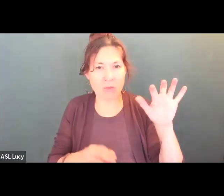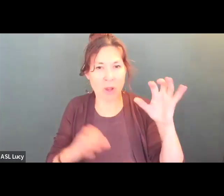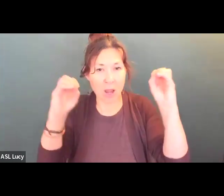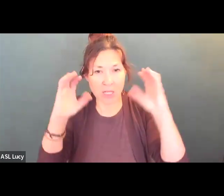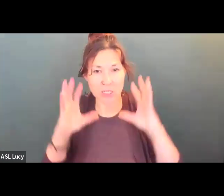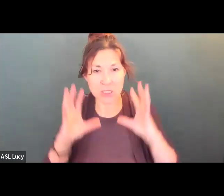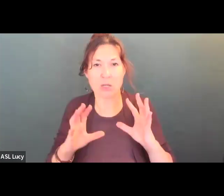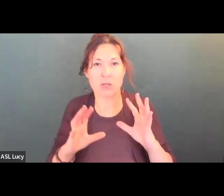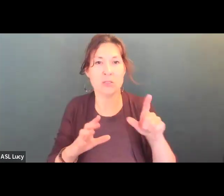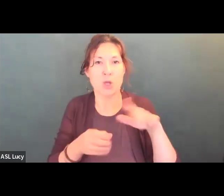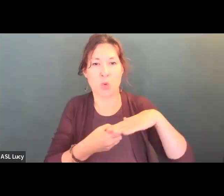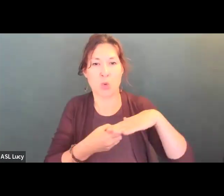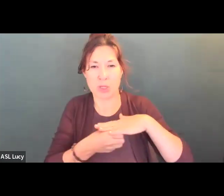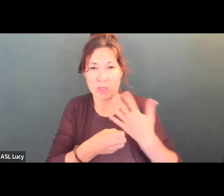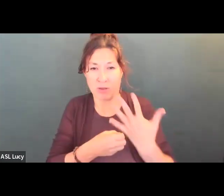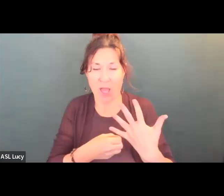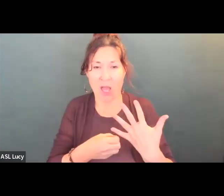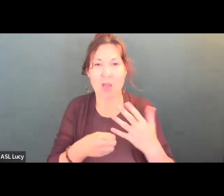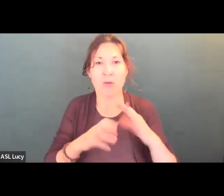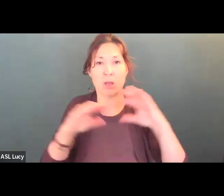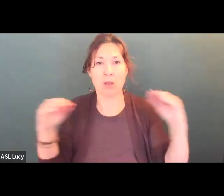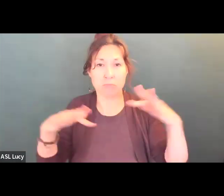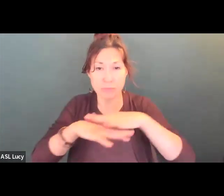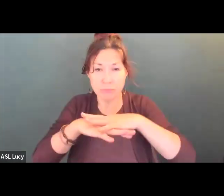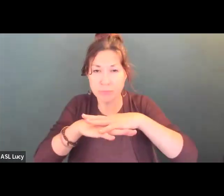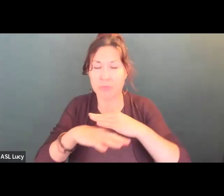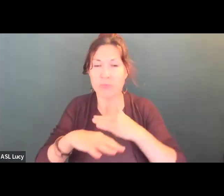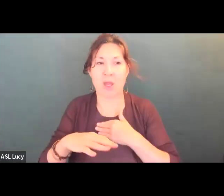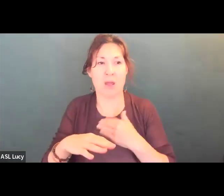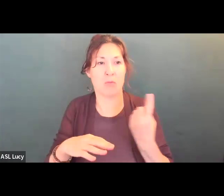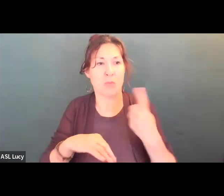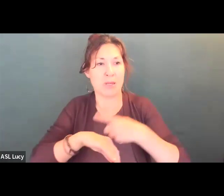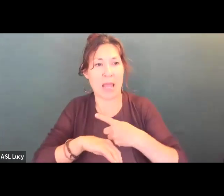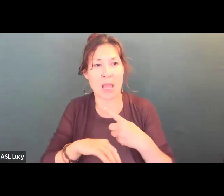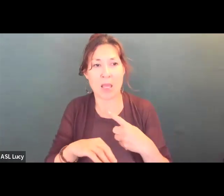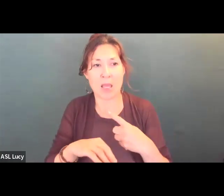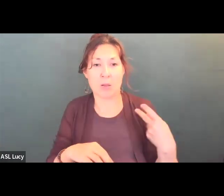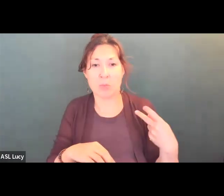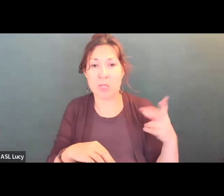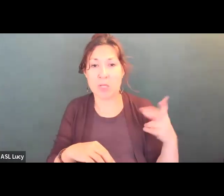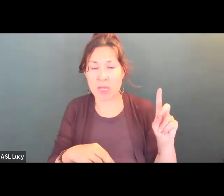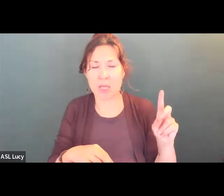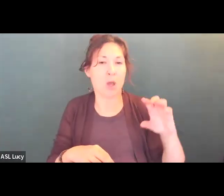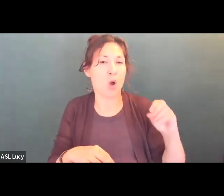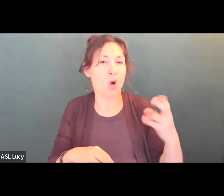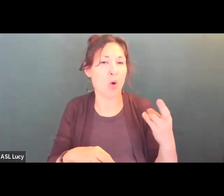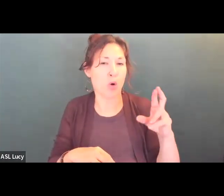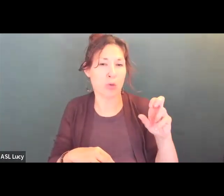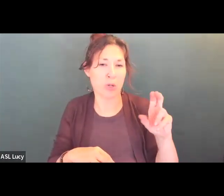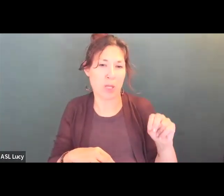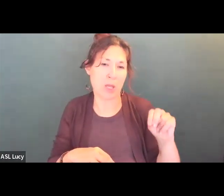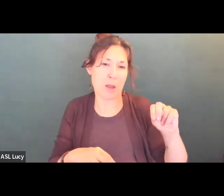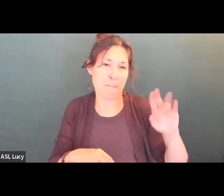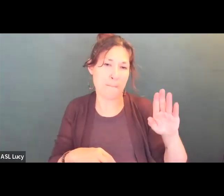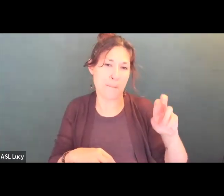Region 5 who joined together for a day of professional development at the Orenberger School in West Roxbury. And